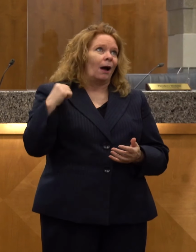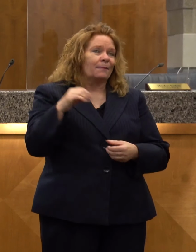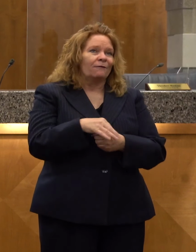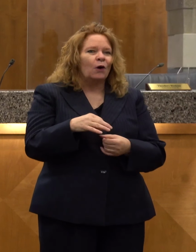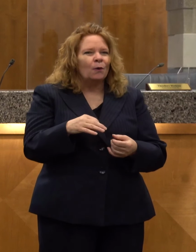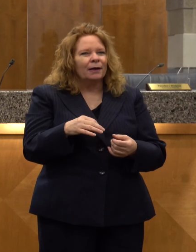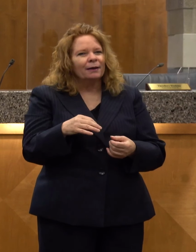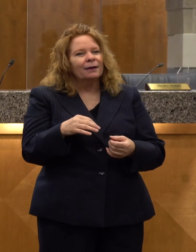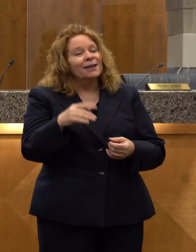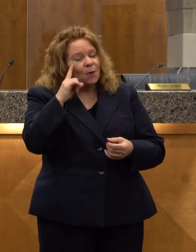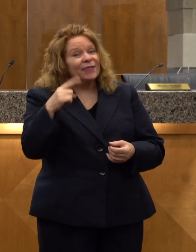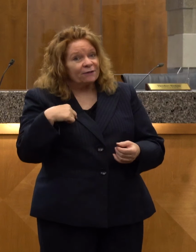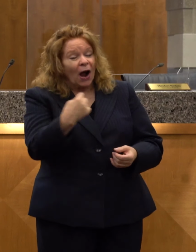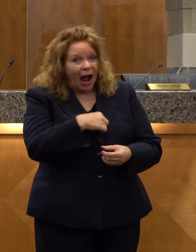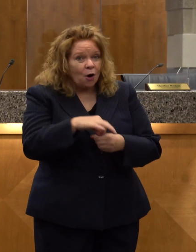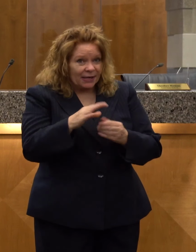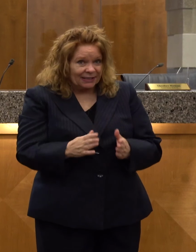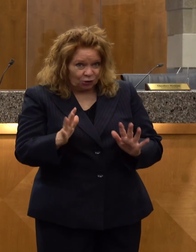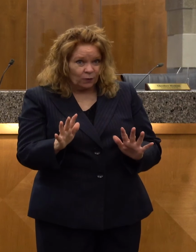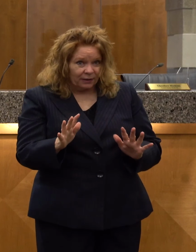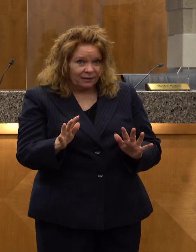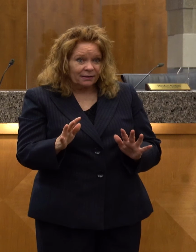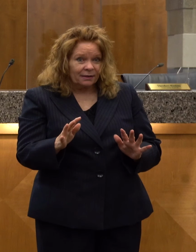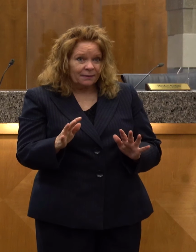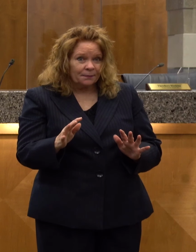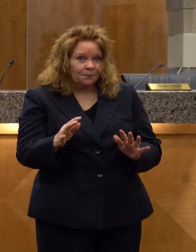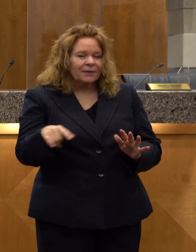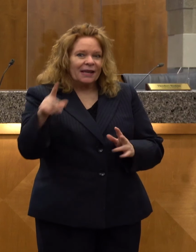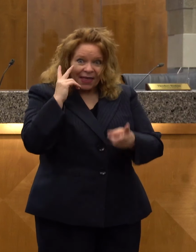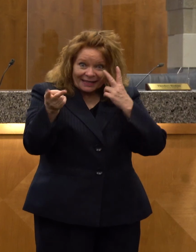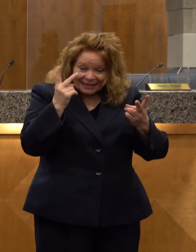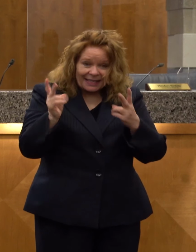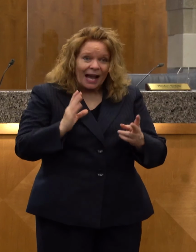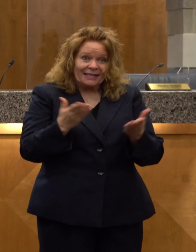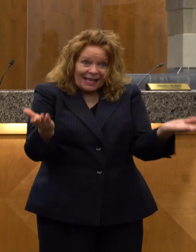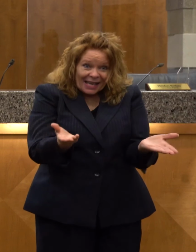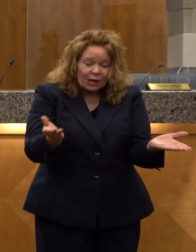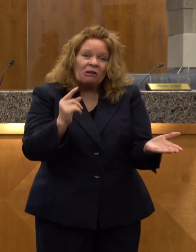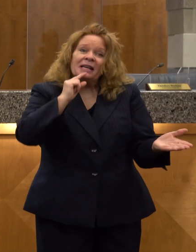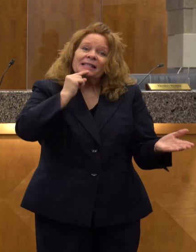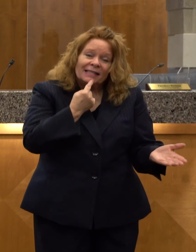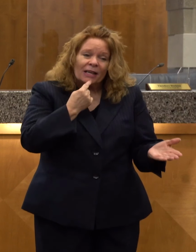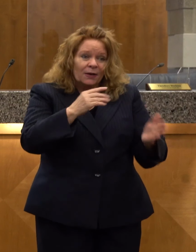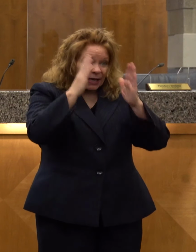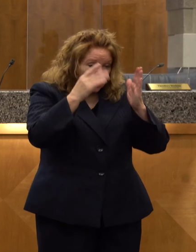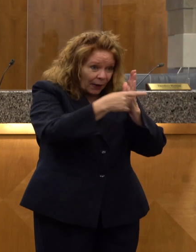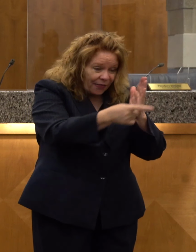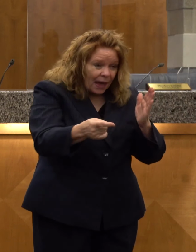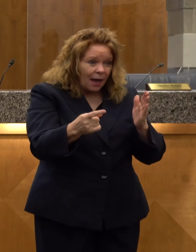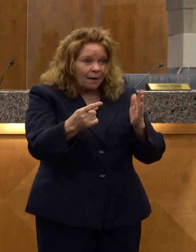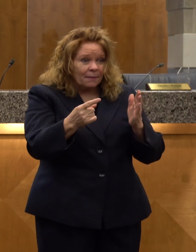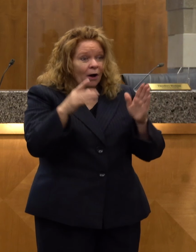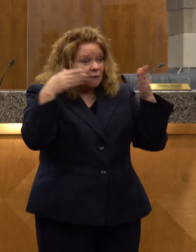for our constituents, them seeing us out here and being serious about hearing them and meeting their needs